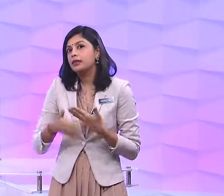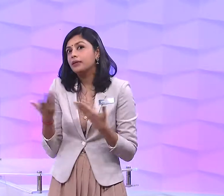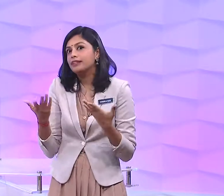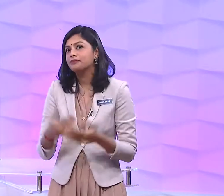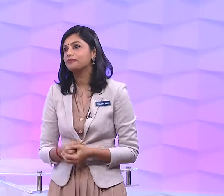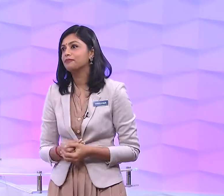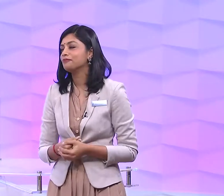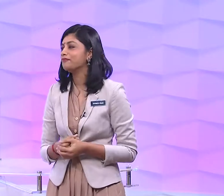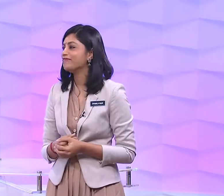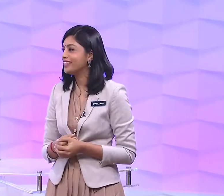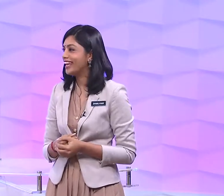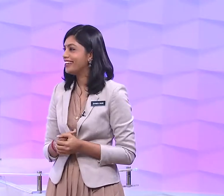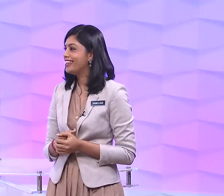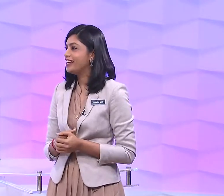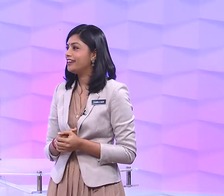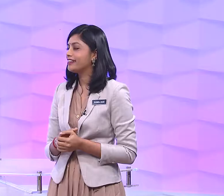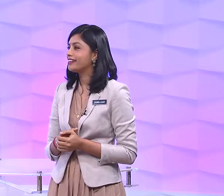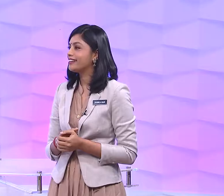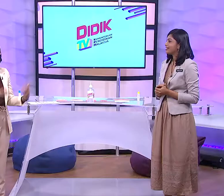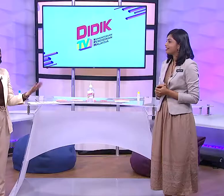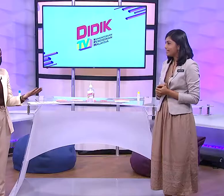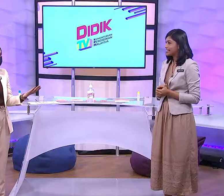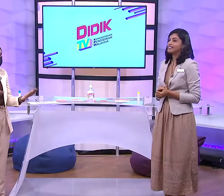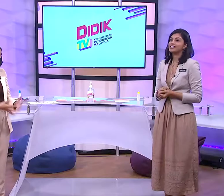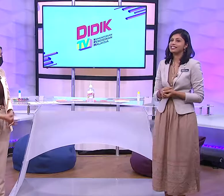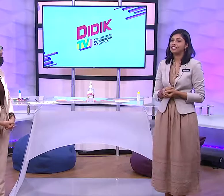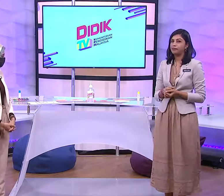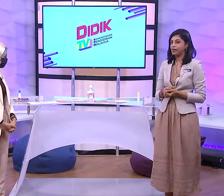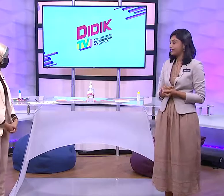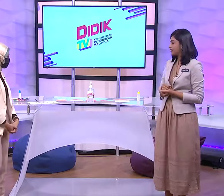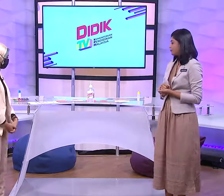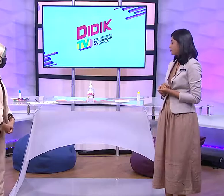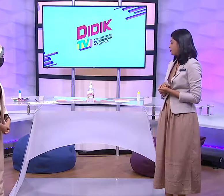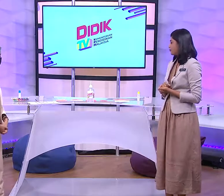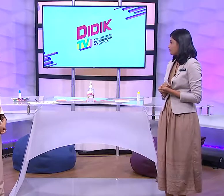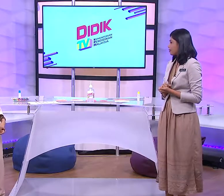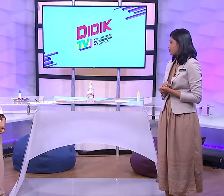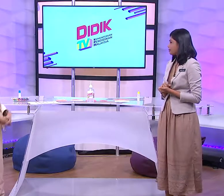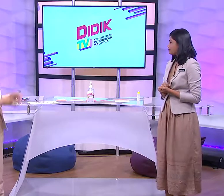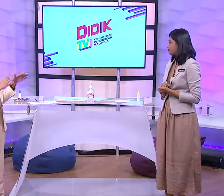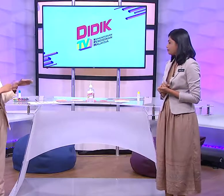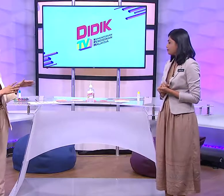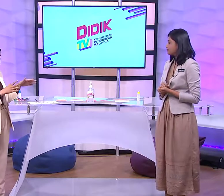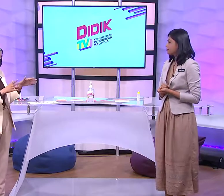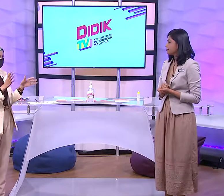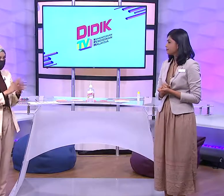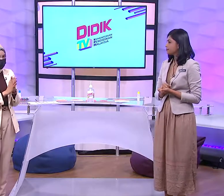Simple. Yeah. What is inside the house? Yes. Okay. So I also believe that before